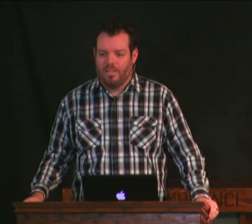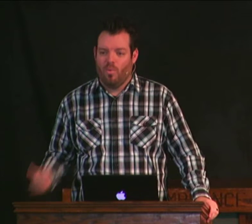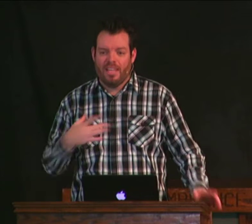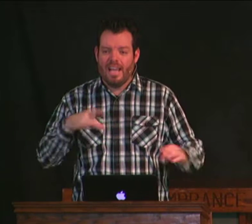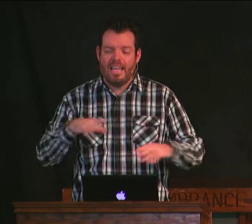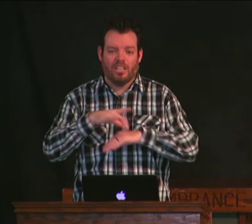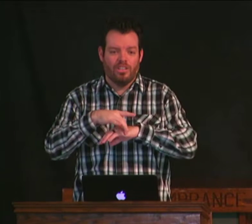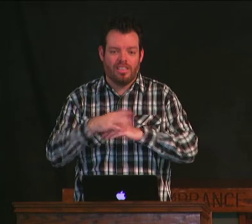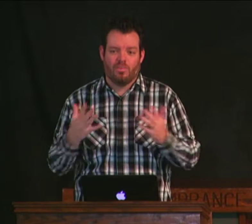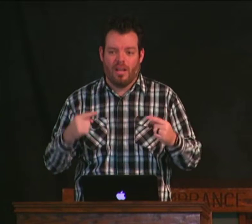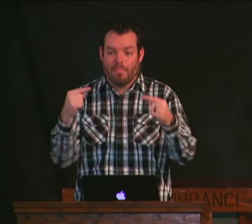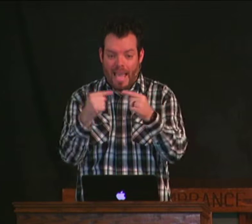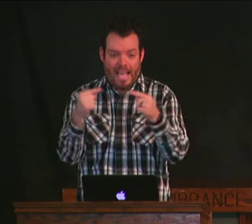One thing I hate on earth is what? Pain.